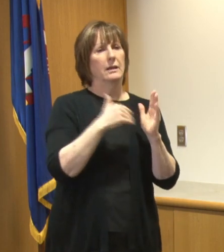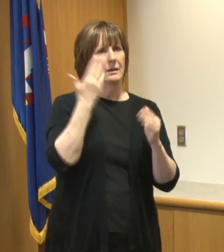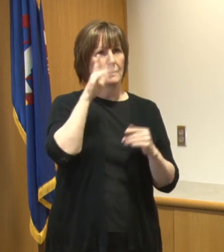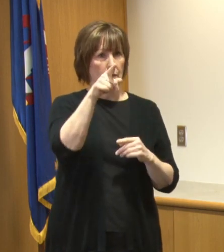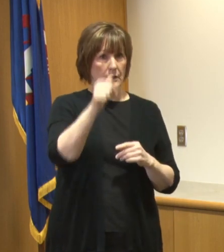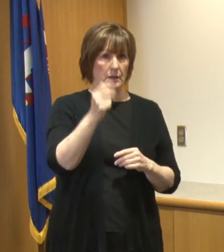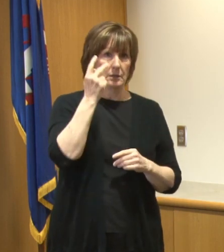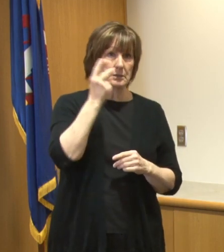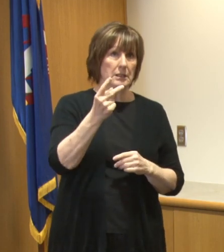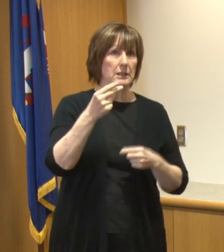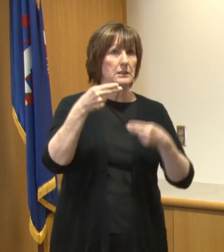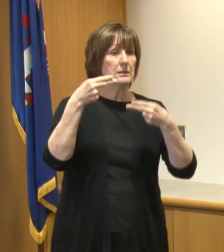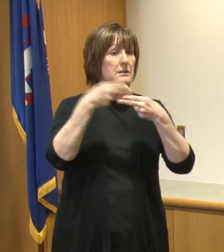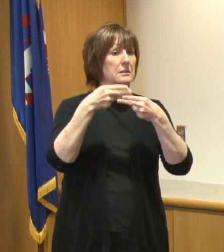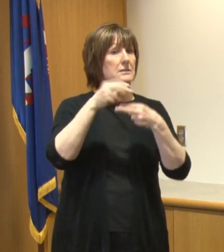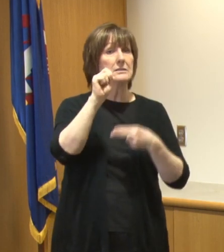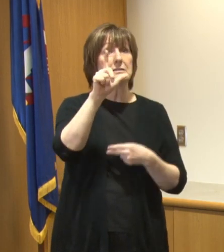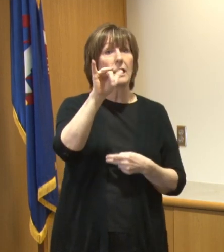if you can see the slides,